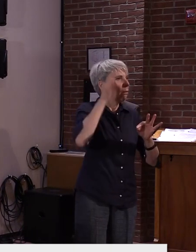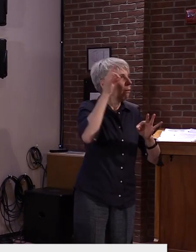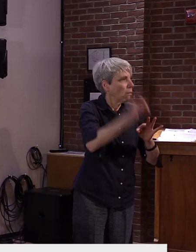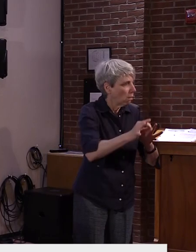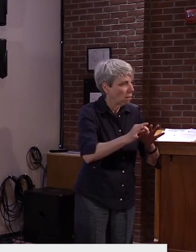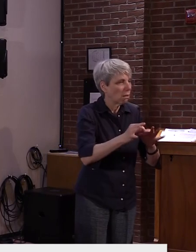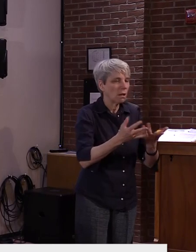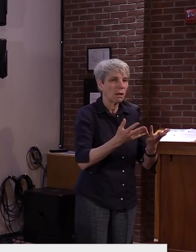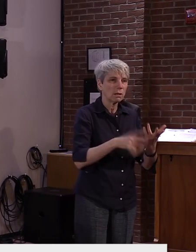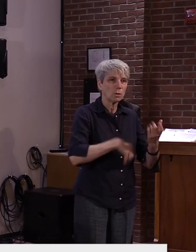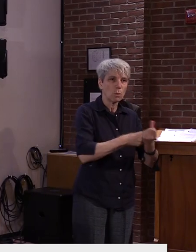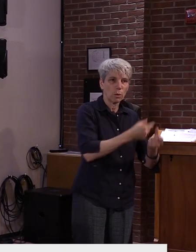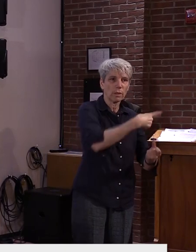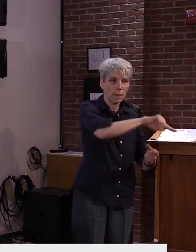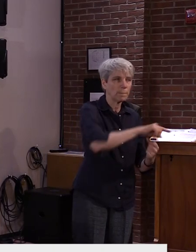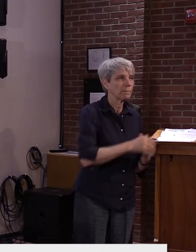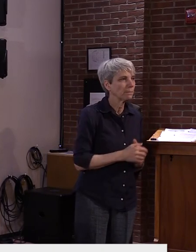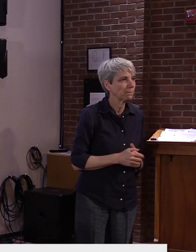employees.